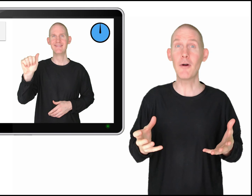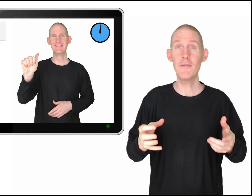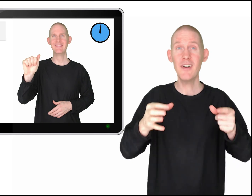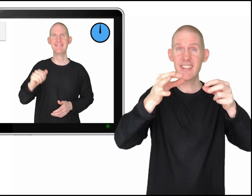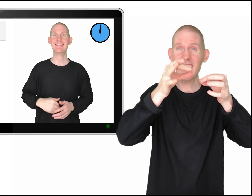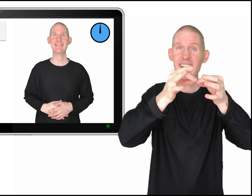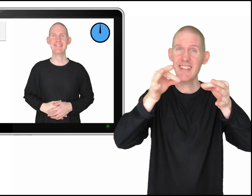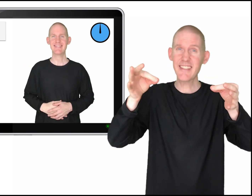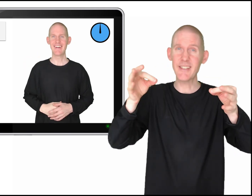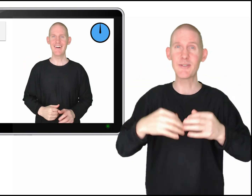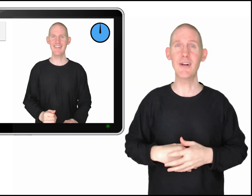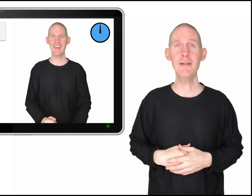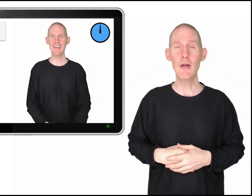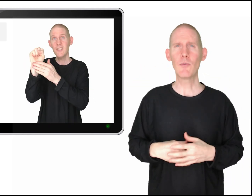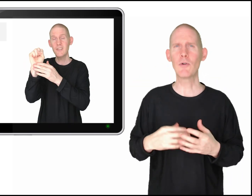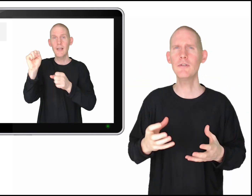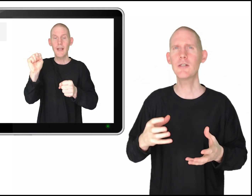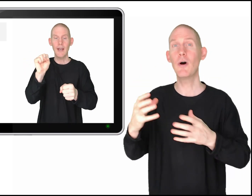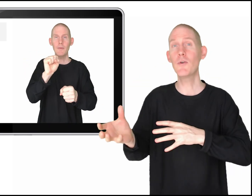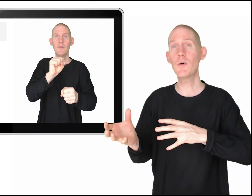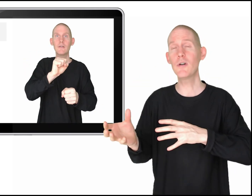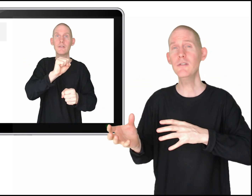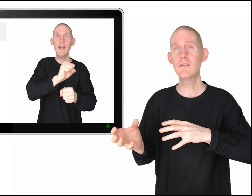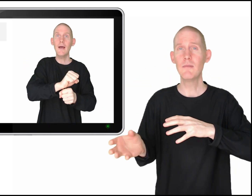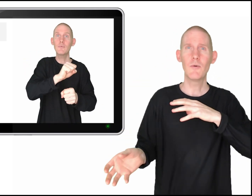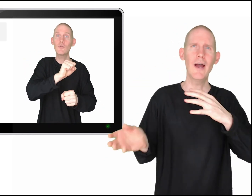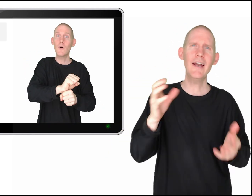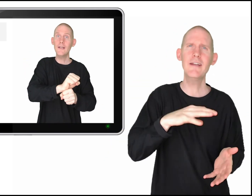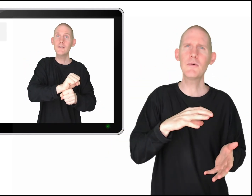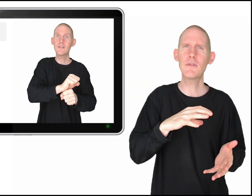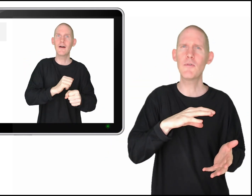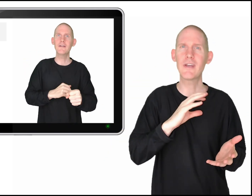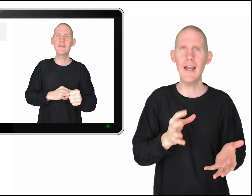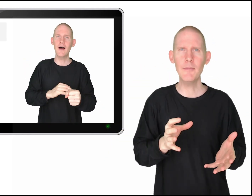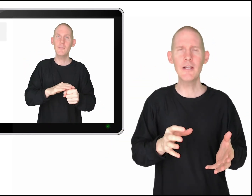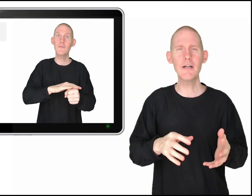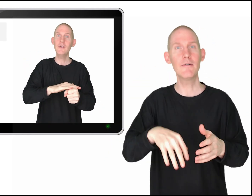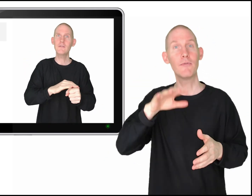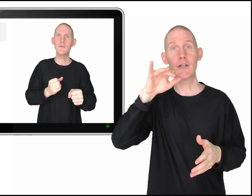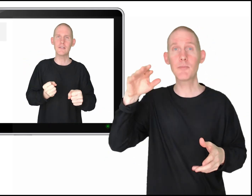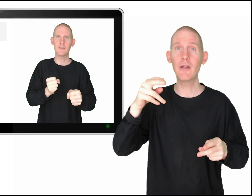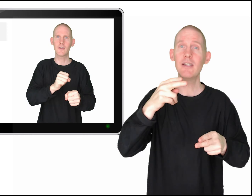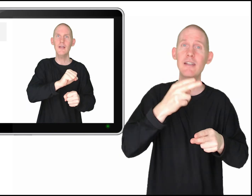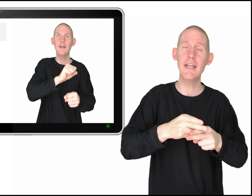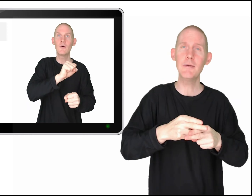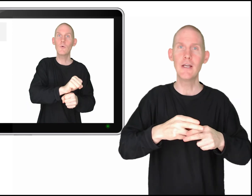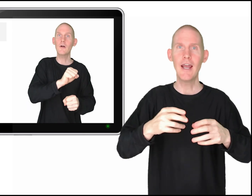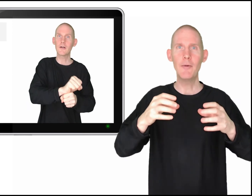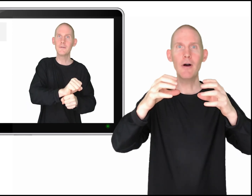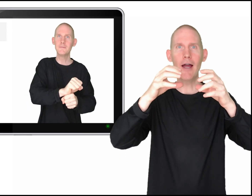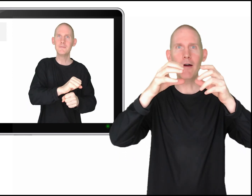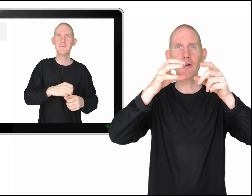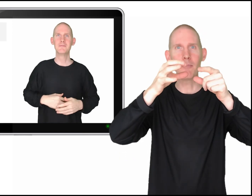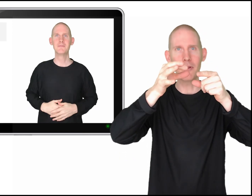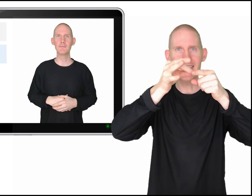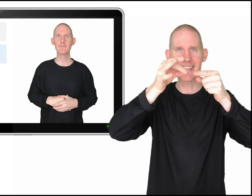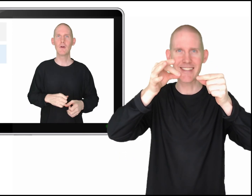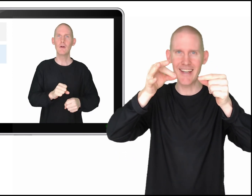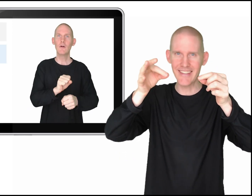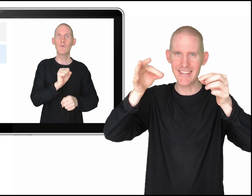of our sentences, right? We'll learn some other words. We'll add it in with our vocabulary, finger spelling the names, and we'll have complete